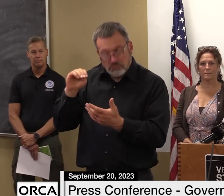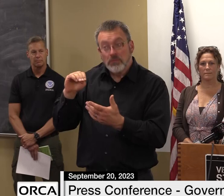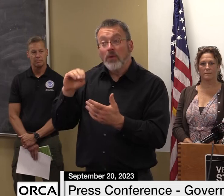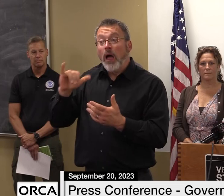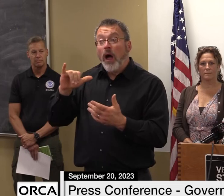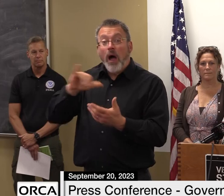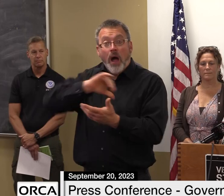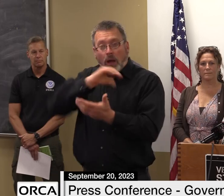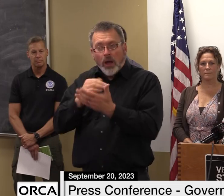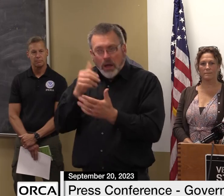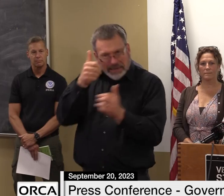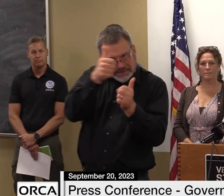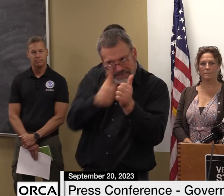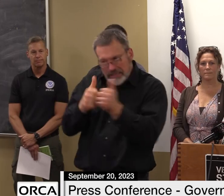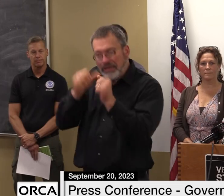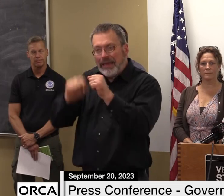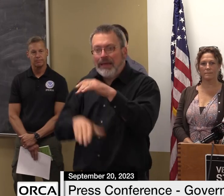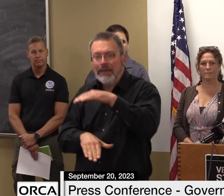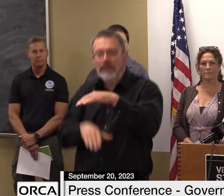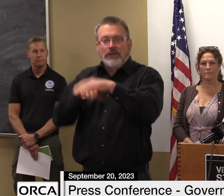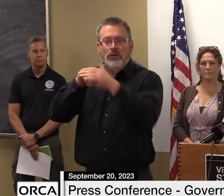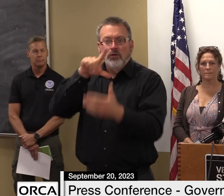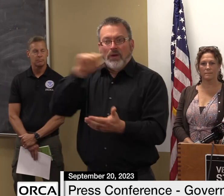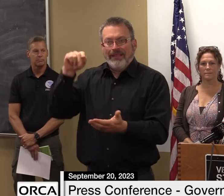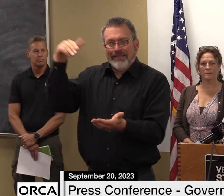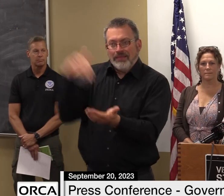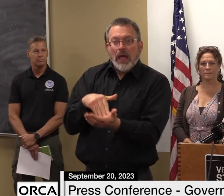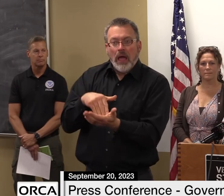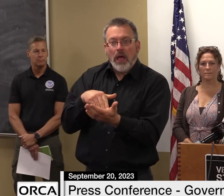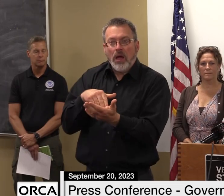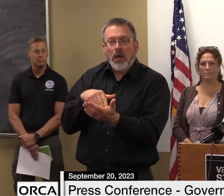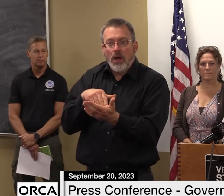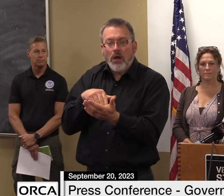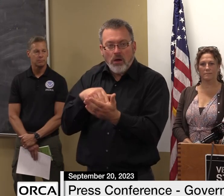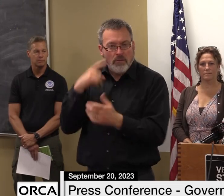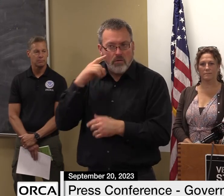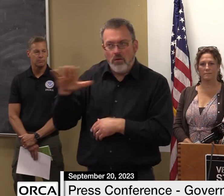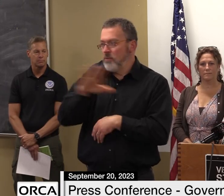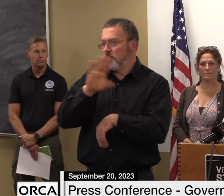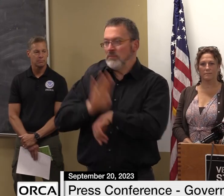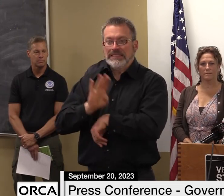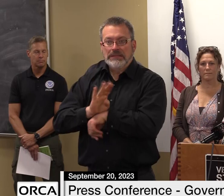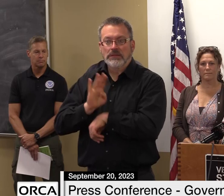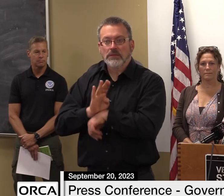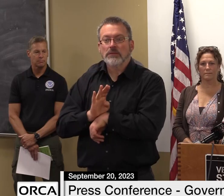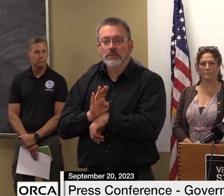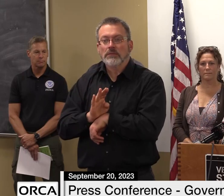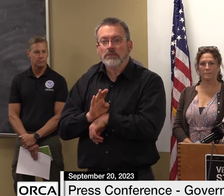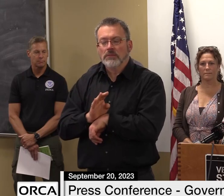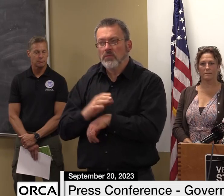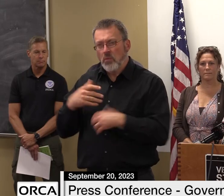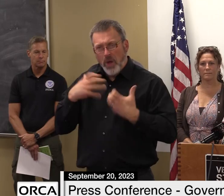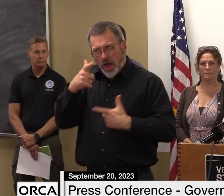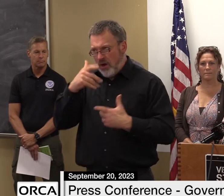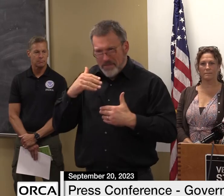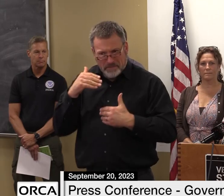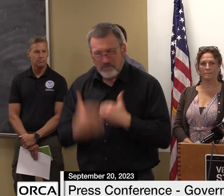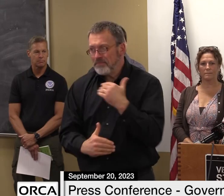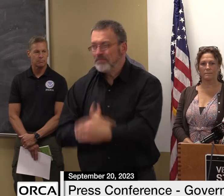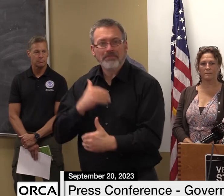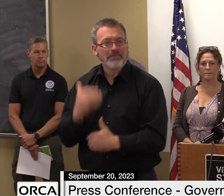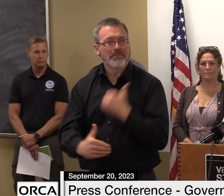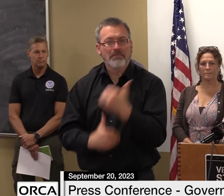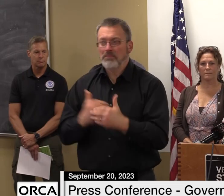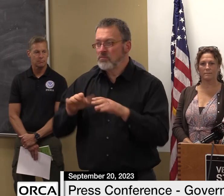help employers impacted by the floods. The goal was to help businesses reopen as fast as possible. And thanks to the